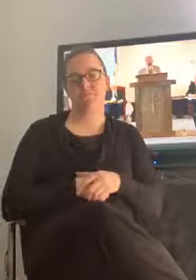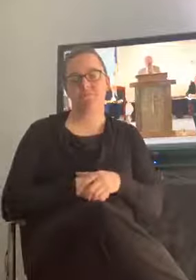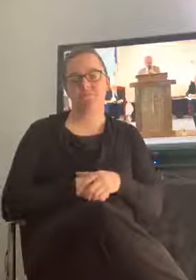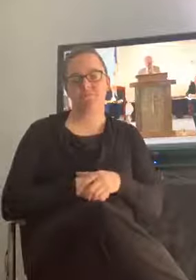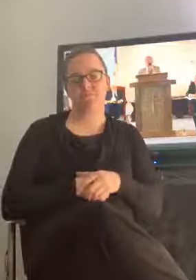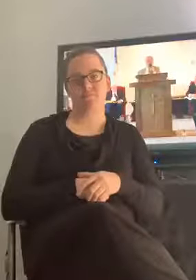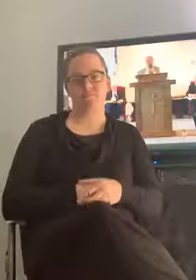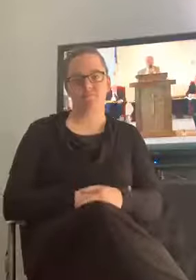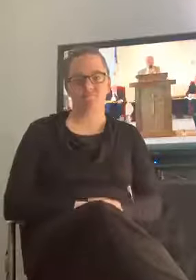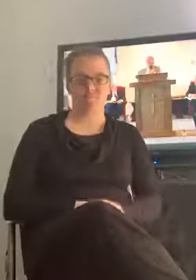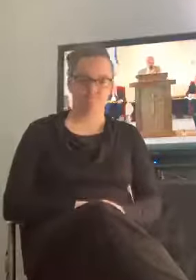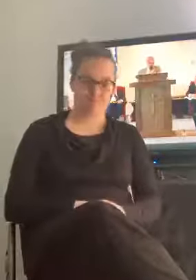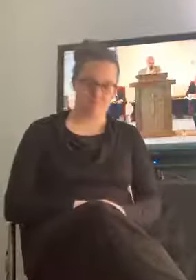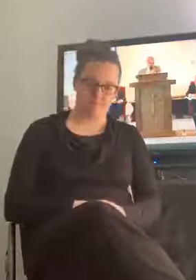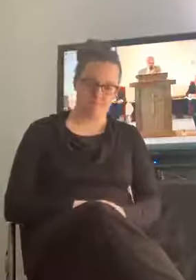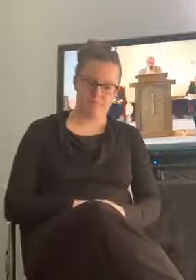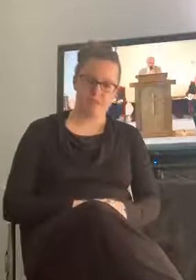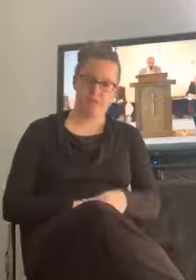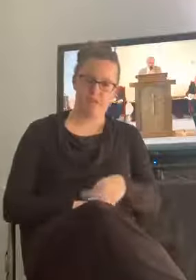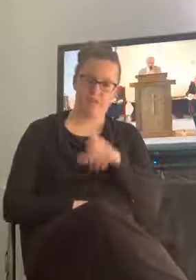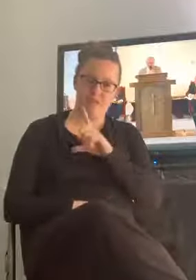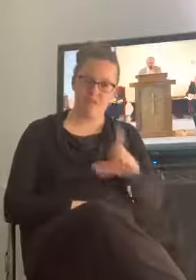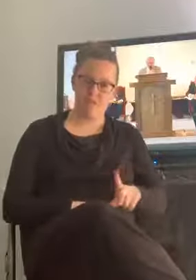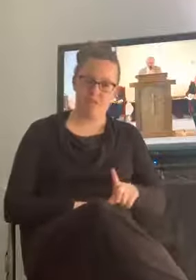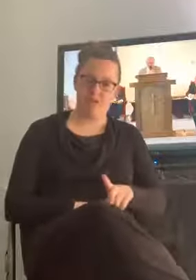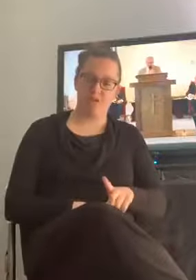The Lord purposely did things